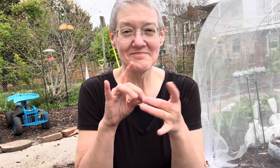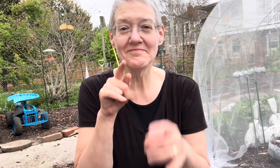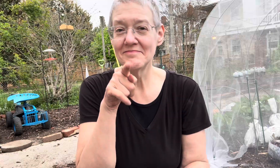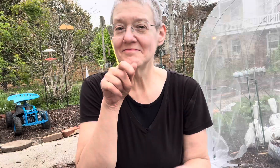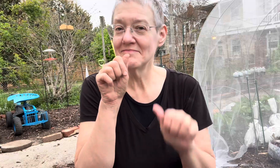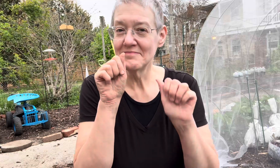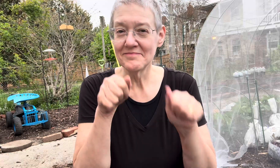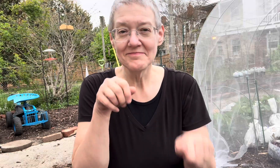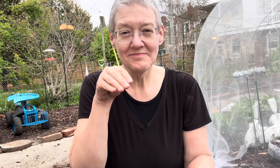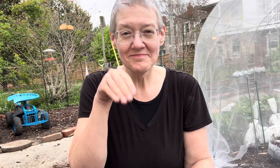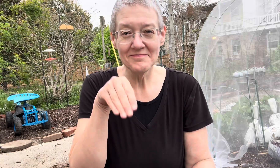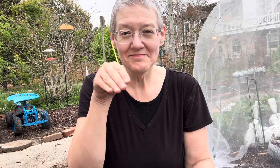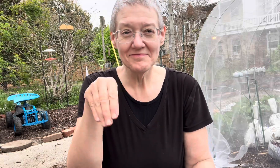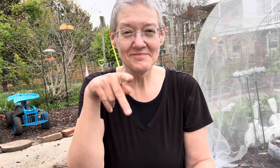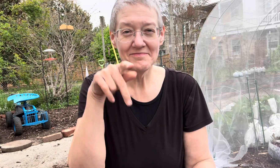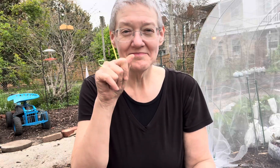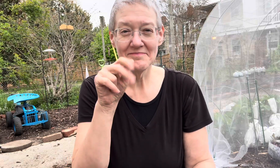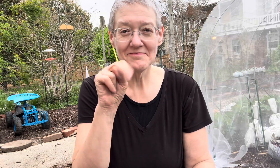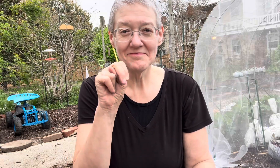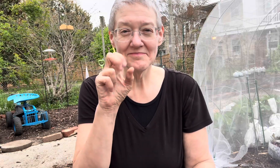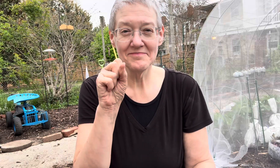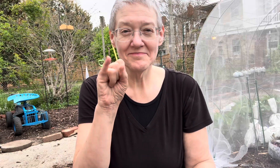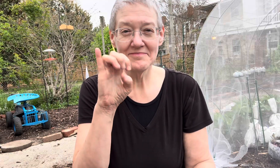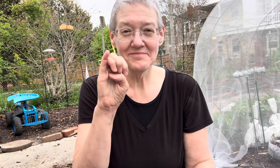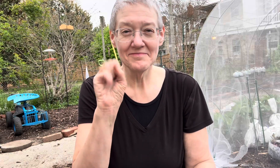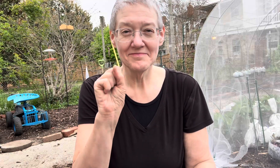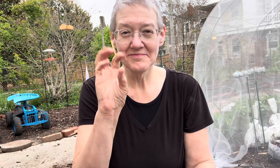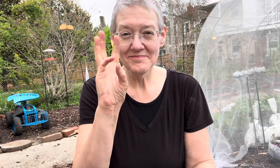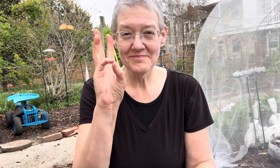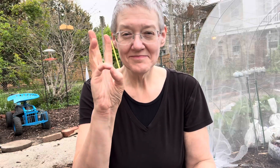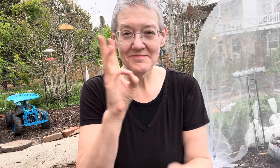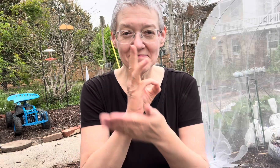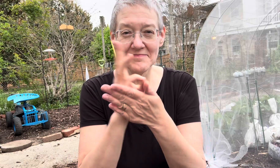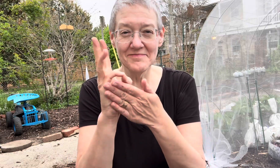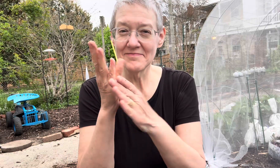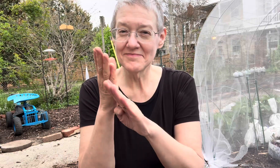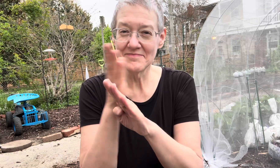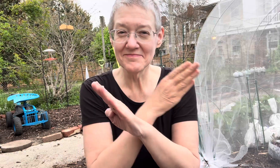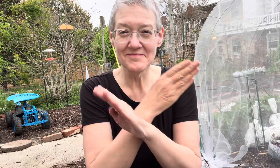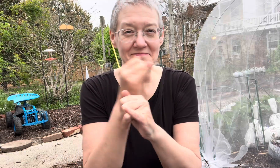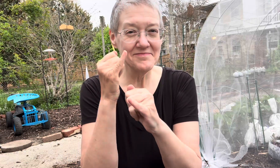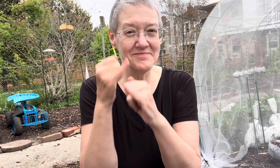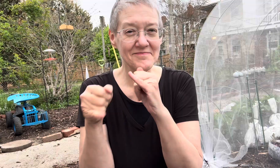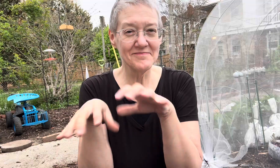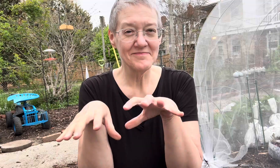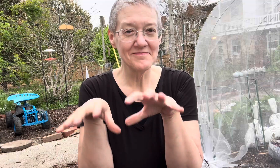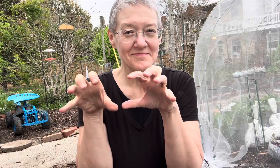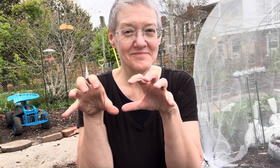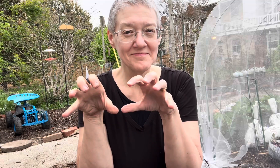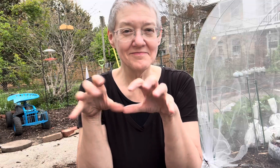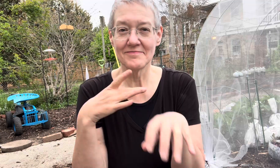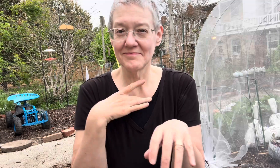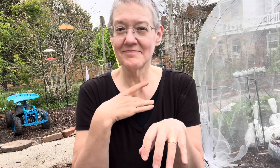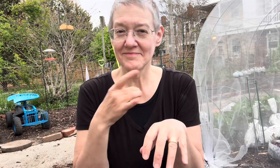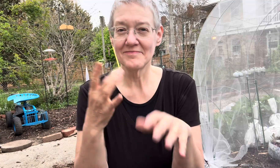Like I said, you can plant your pansies starting mid-March, 6 weeks before the last